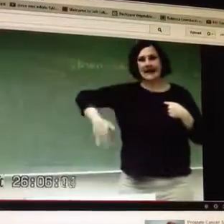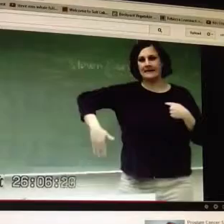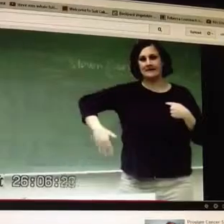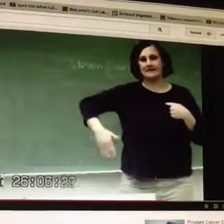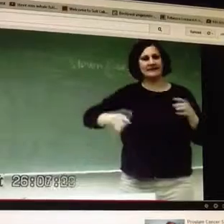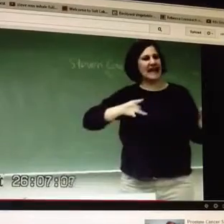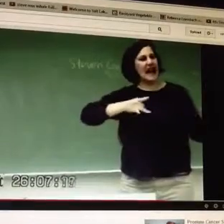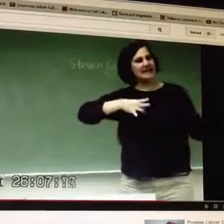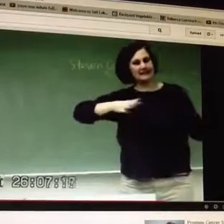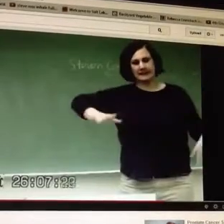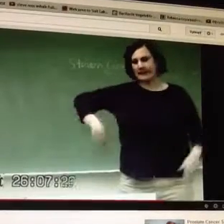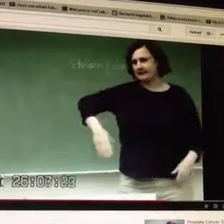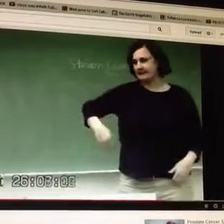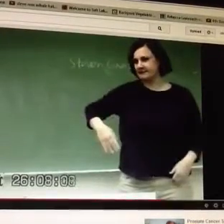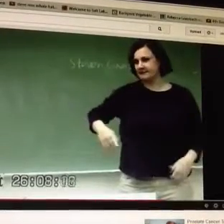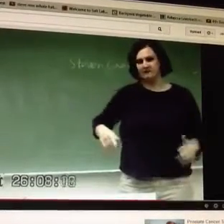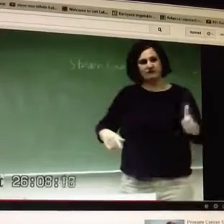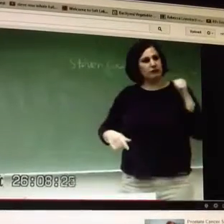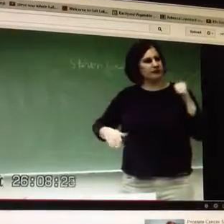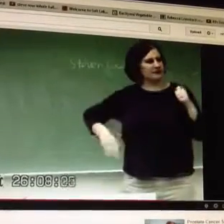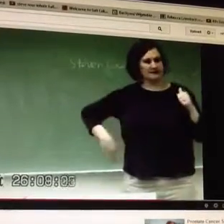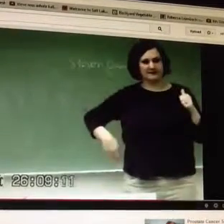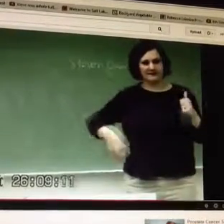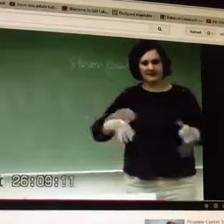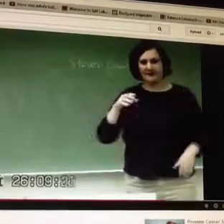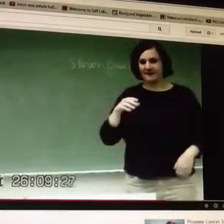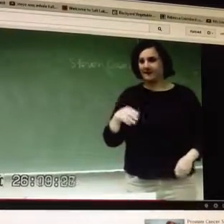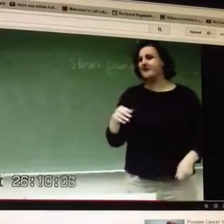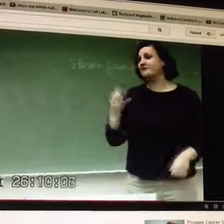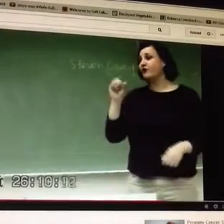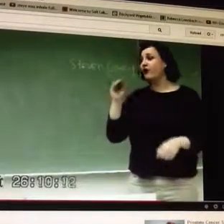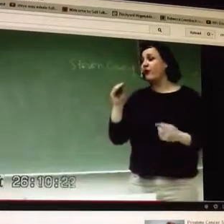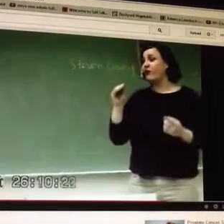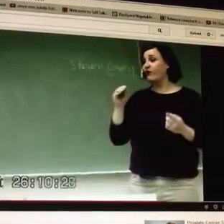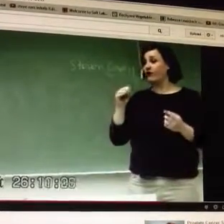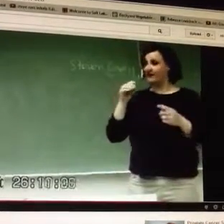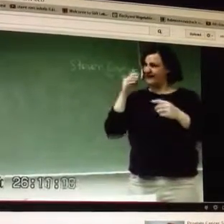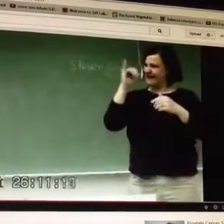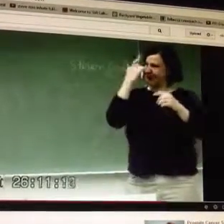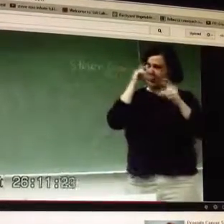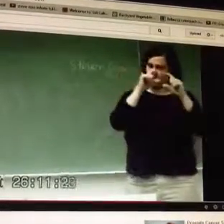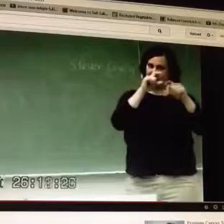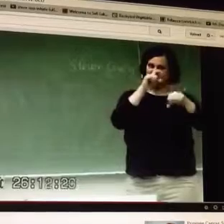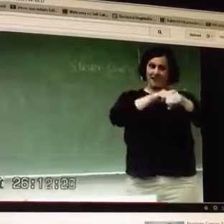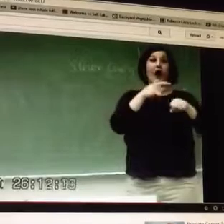Now another thing about me is I hate being late. I refuse to be late.